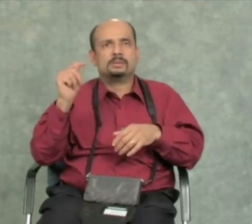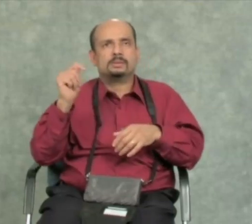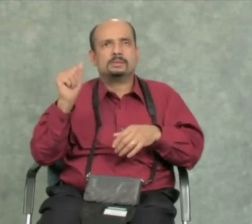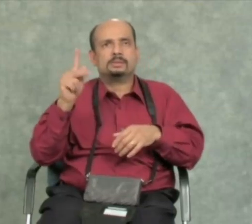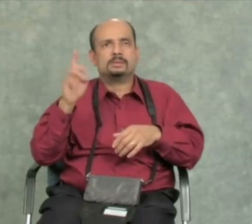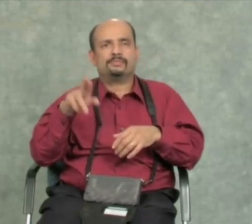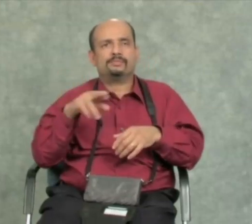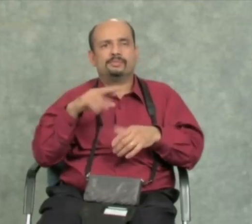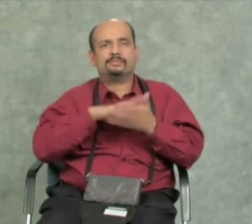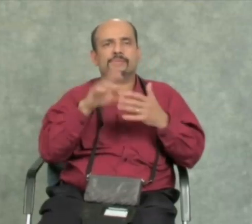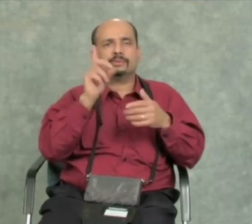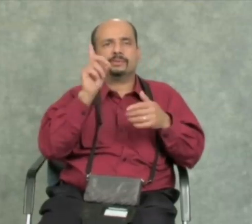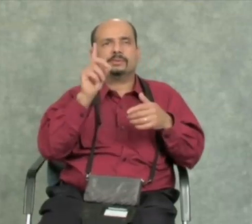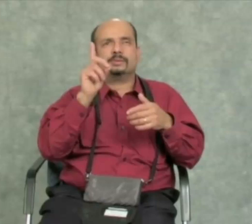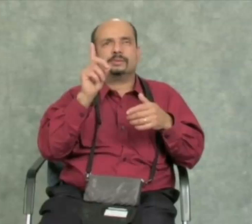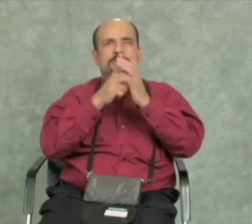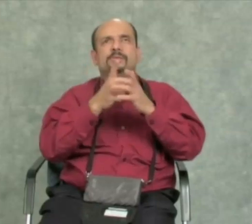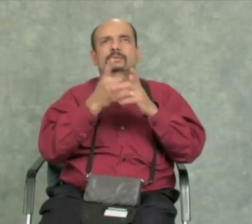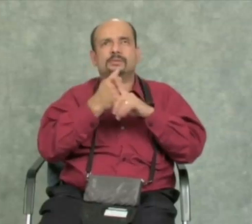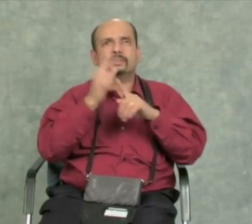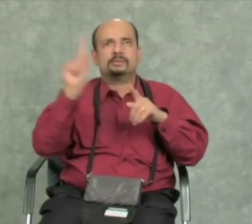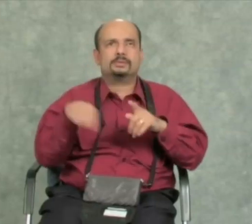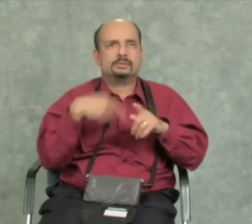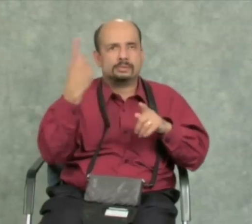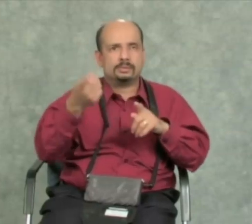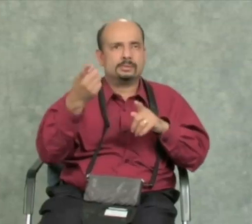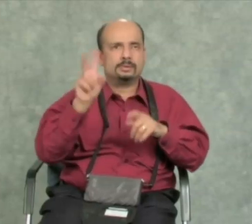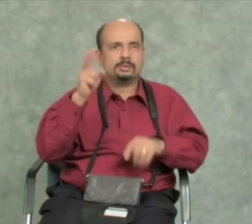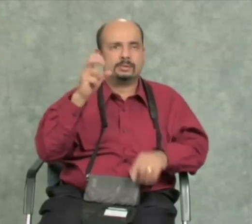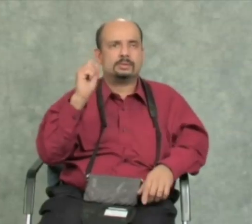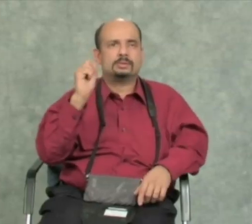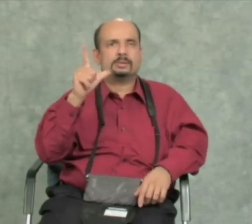I share with my display and my note taker.